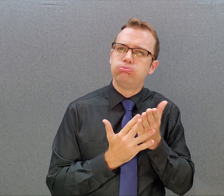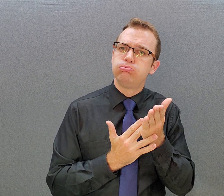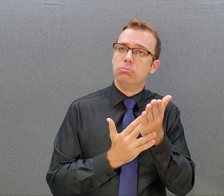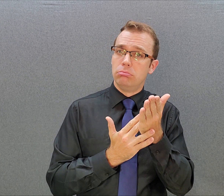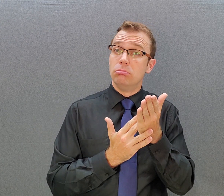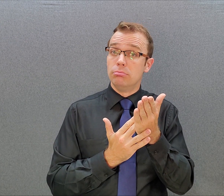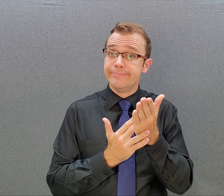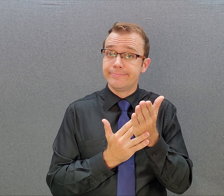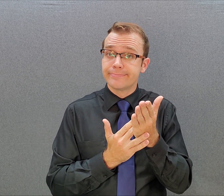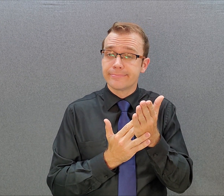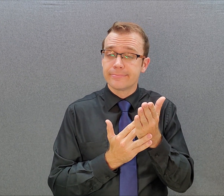and recover from it.